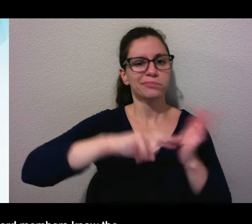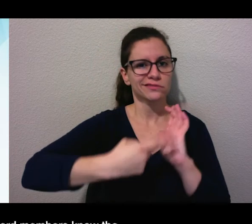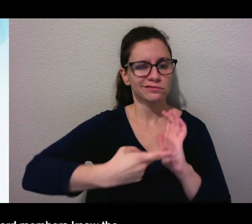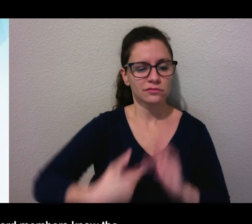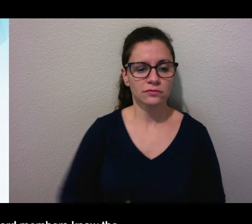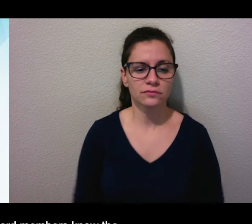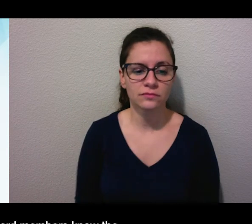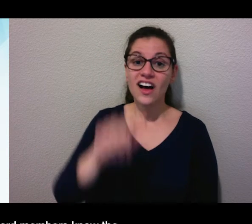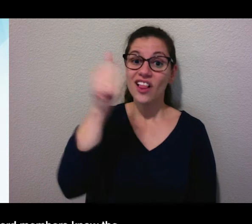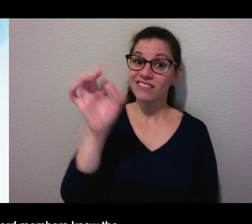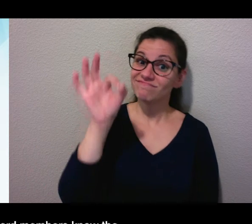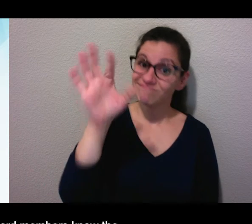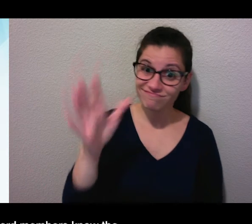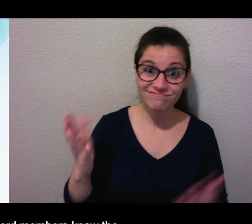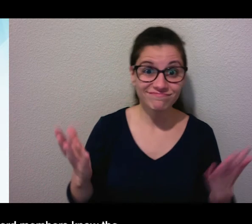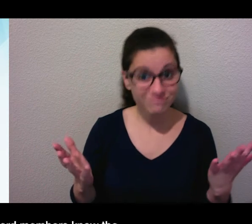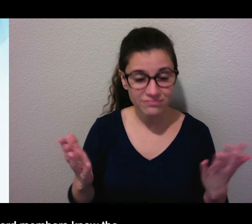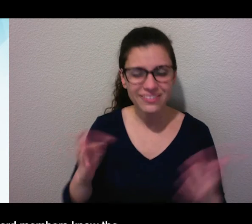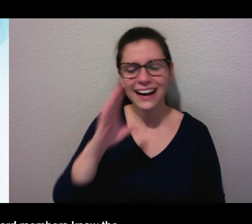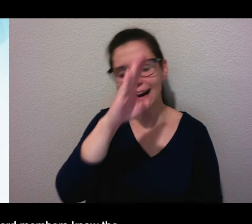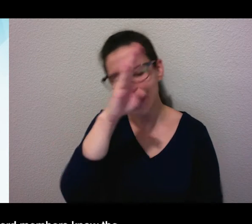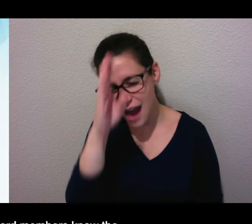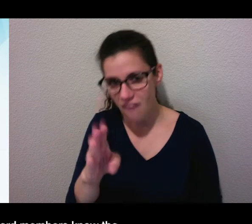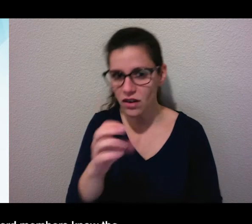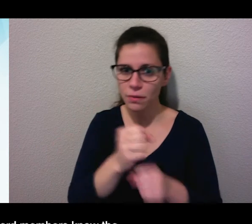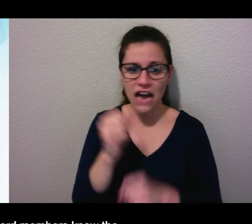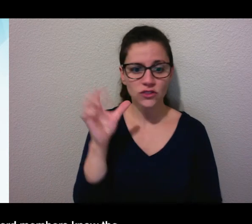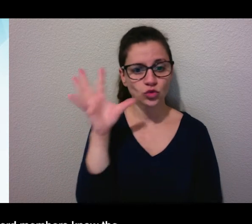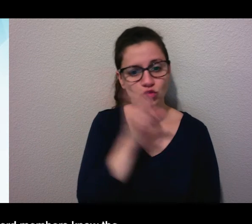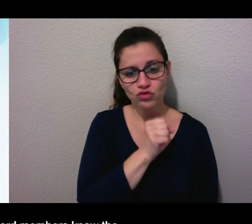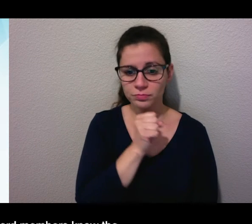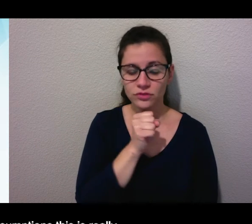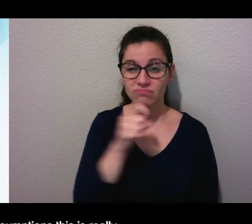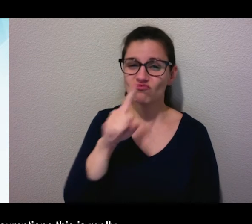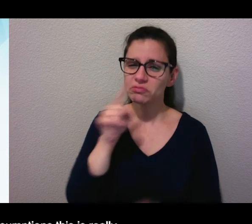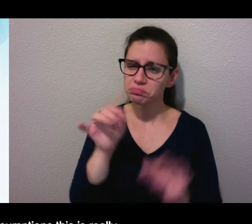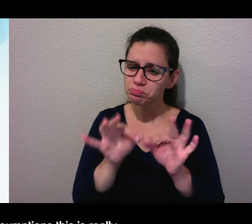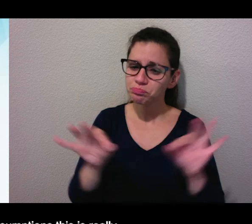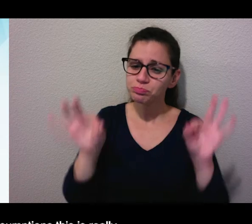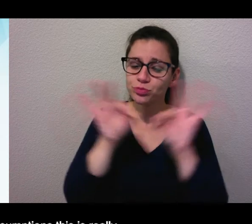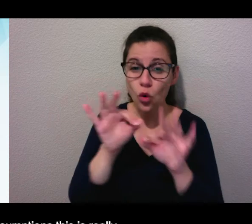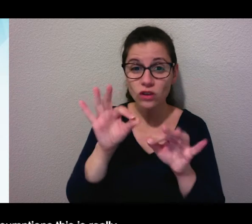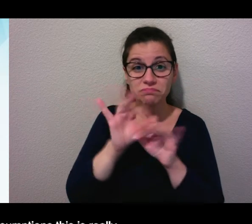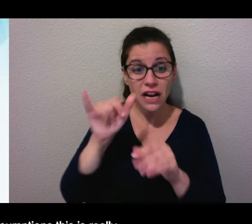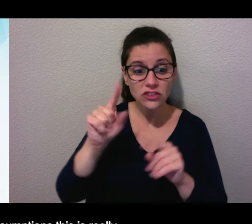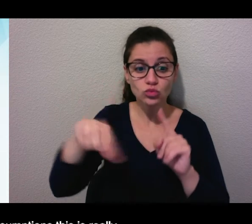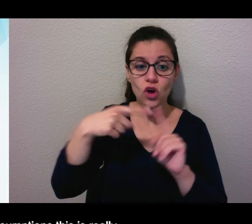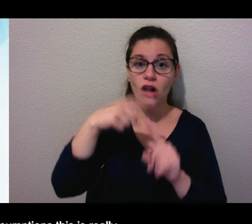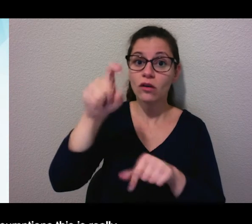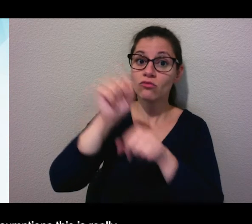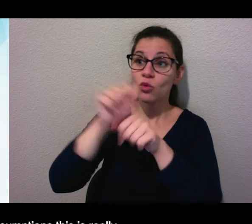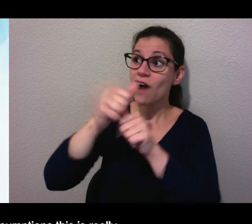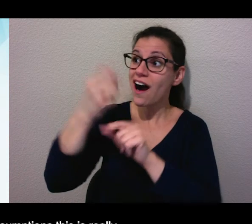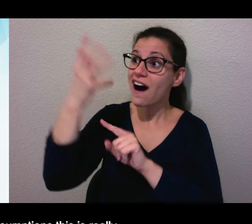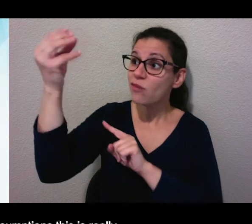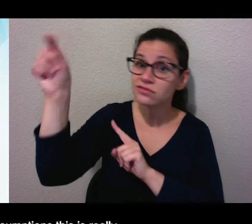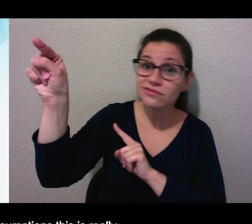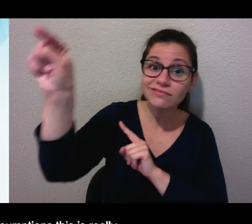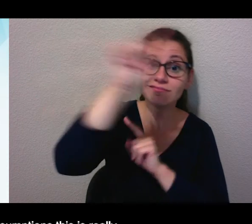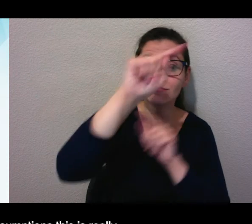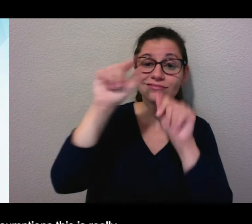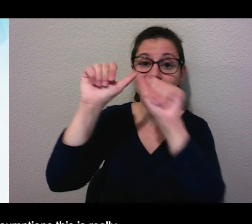because other board members know the name behind the acronym. Another tip is to never make